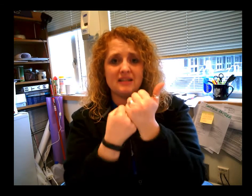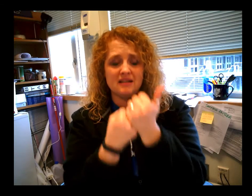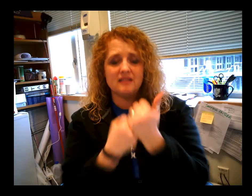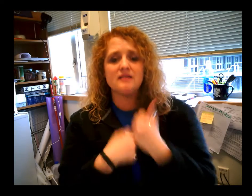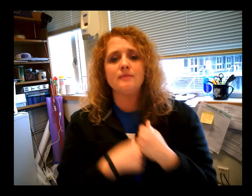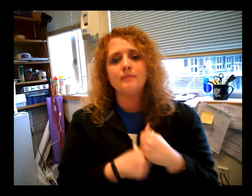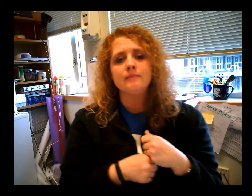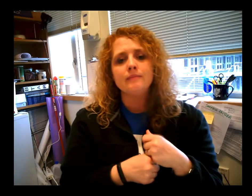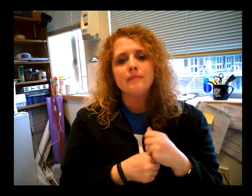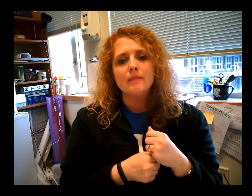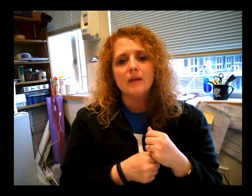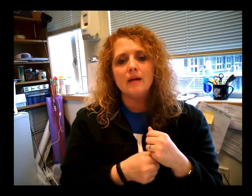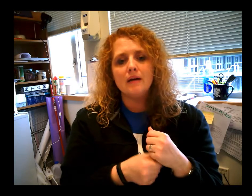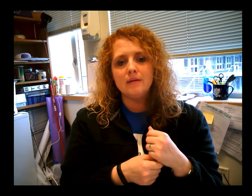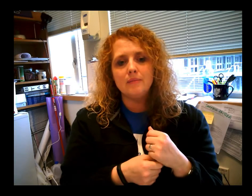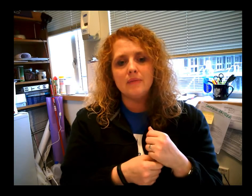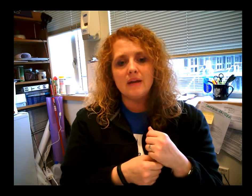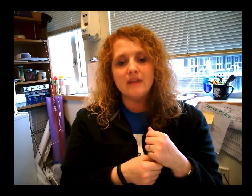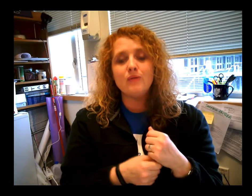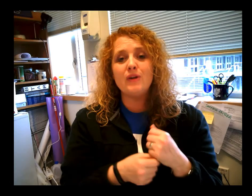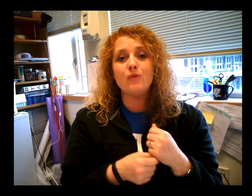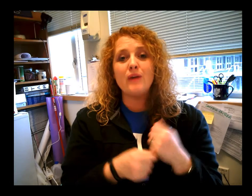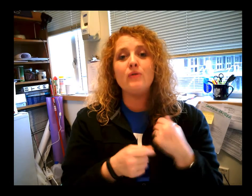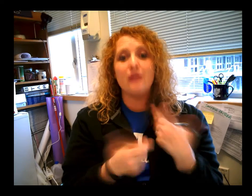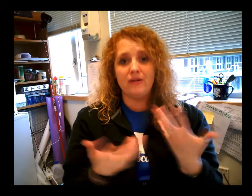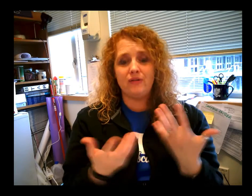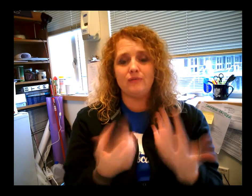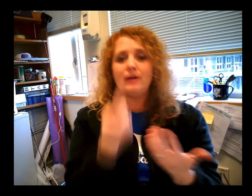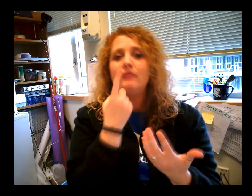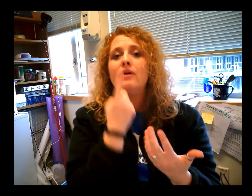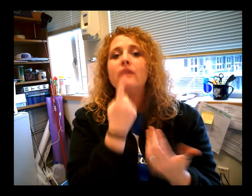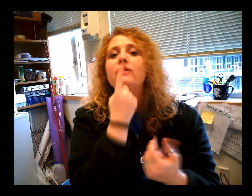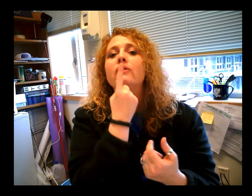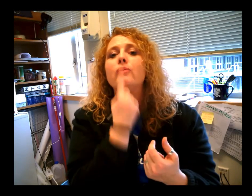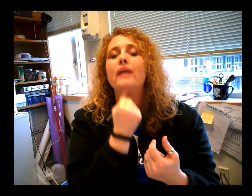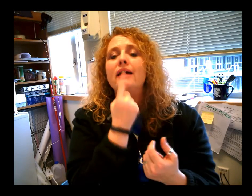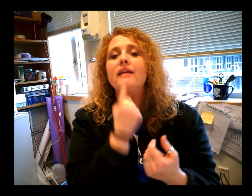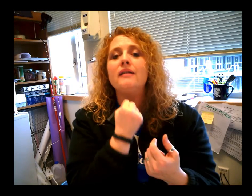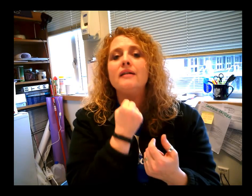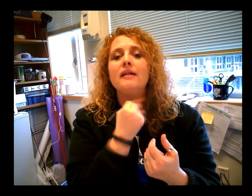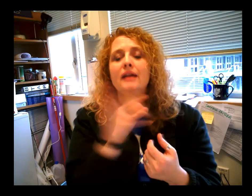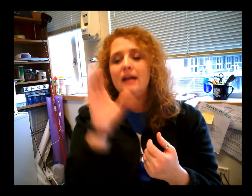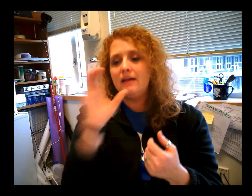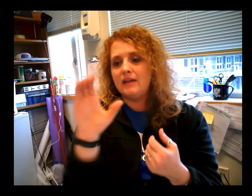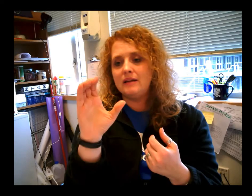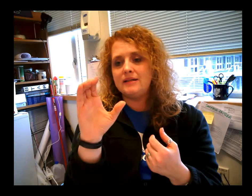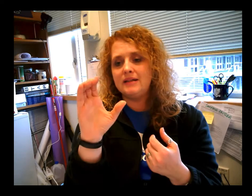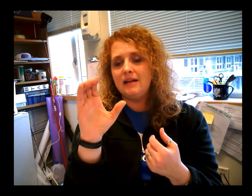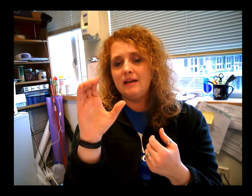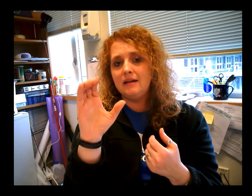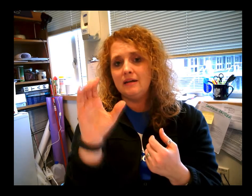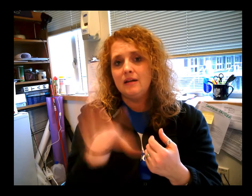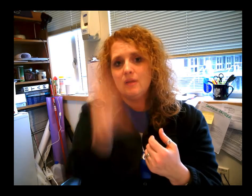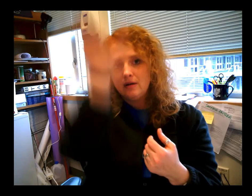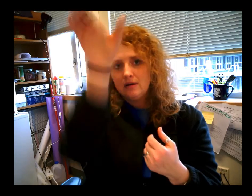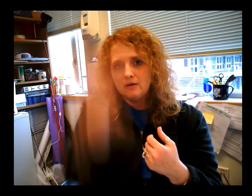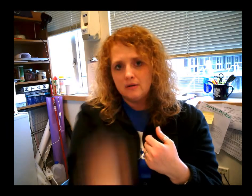assistance. The next one is Red Cross. Red Cross is red, and then a C,